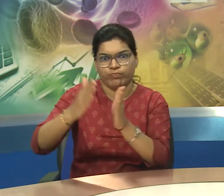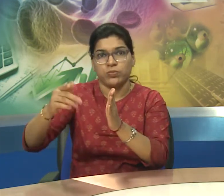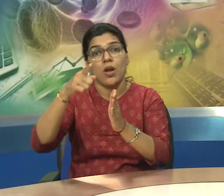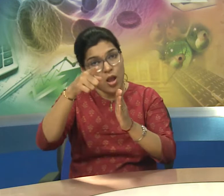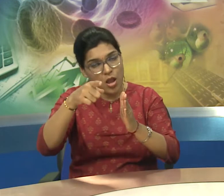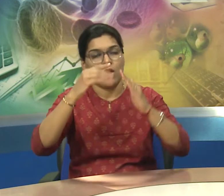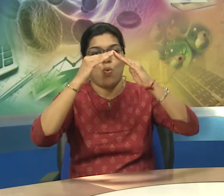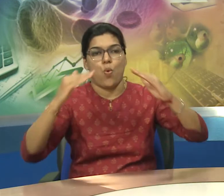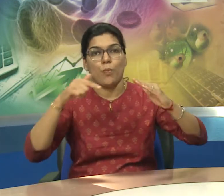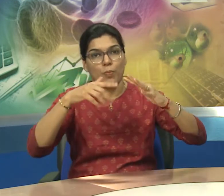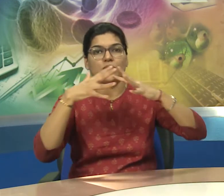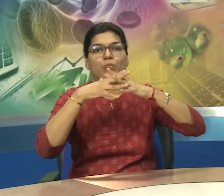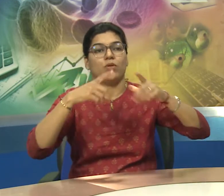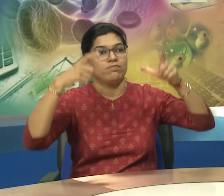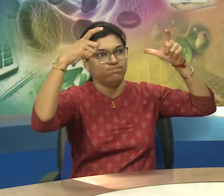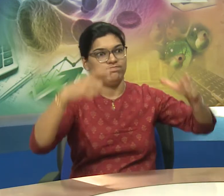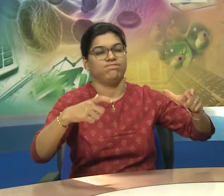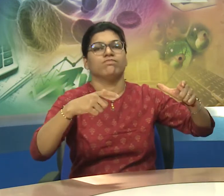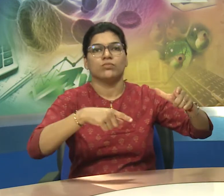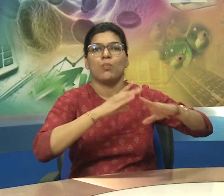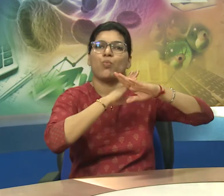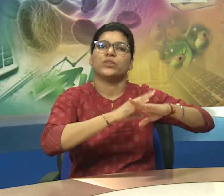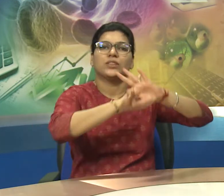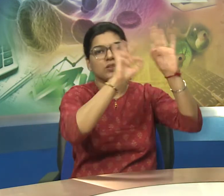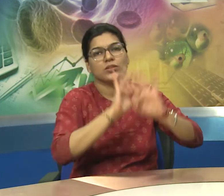There is no direct contact between producer and customer.